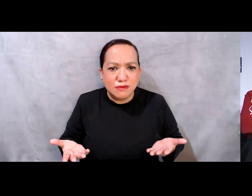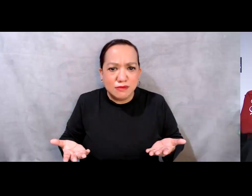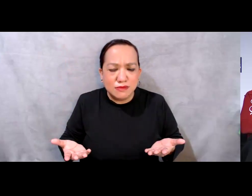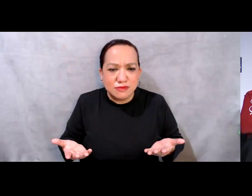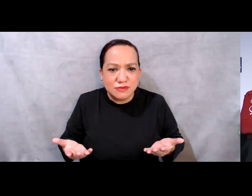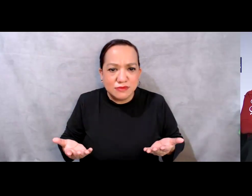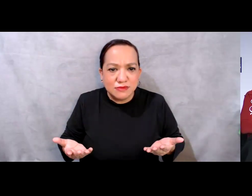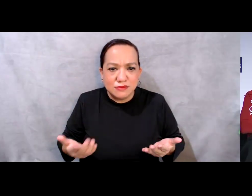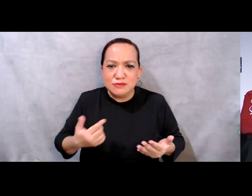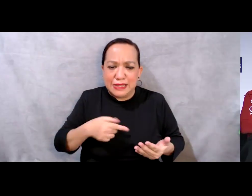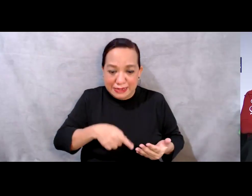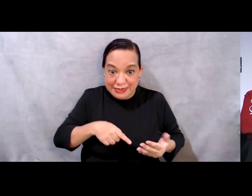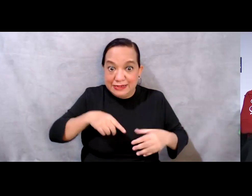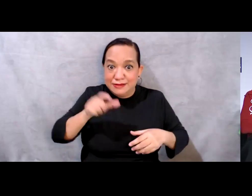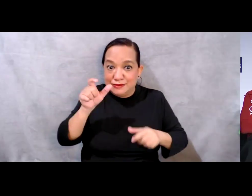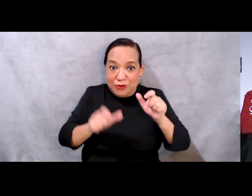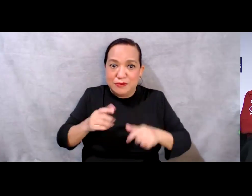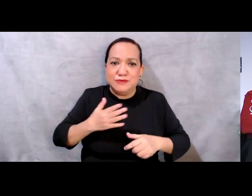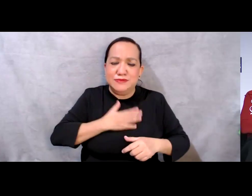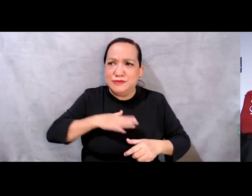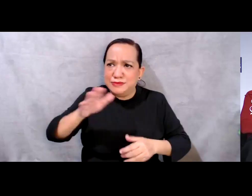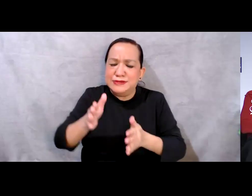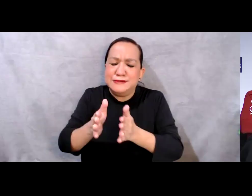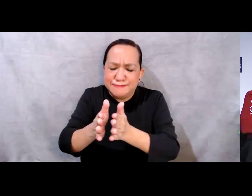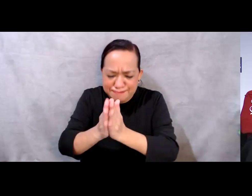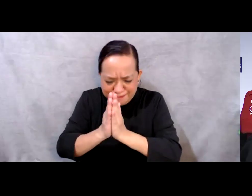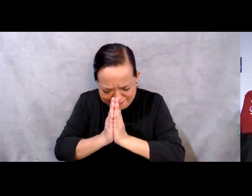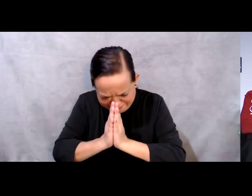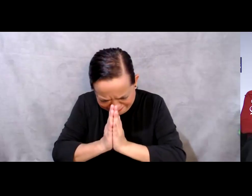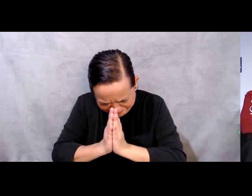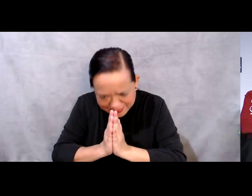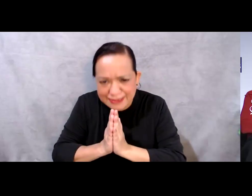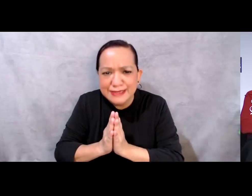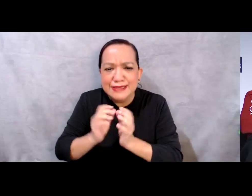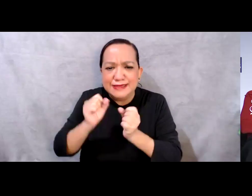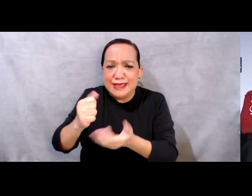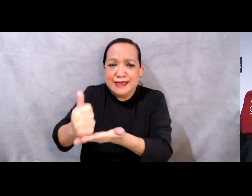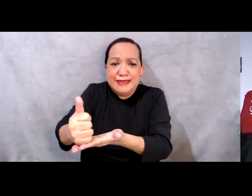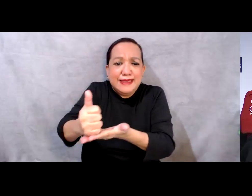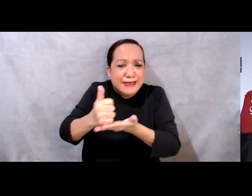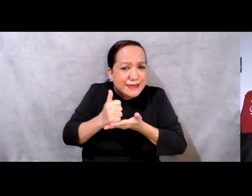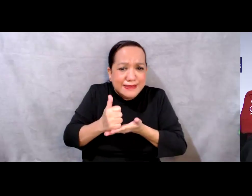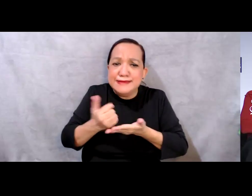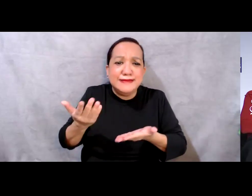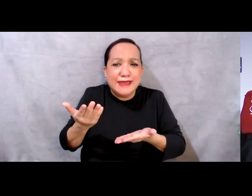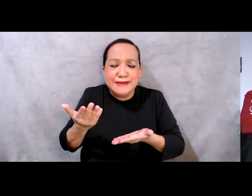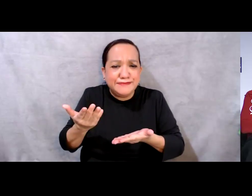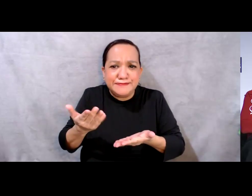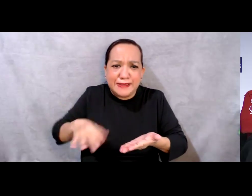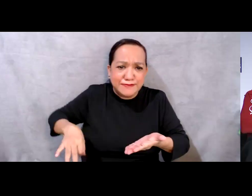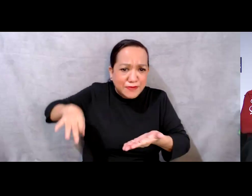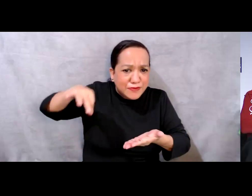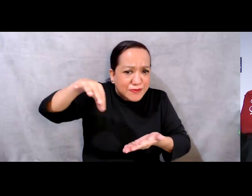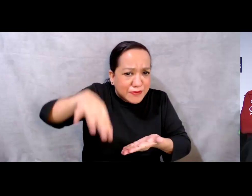was just unilateral, where they were told, you are squatters, this is government land. They never denied it, but they had